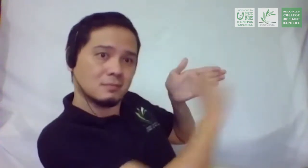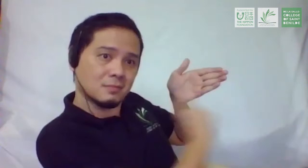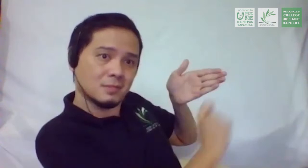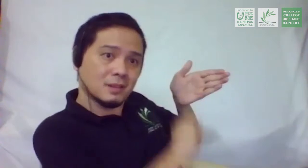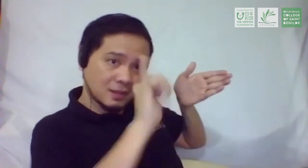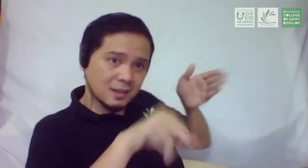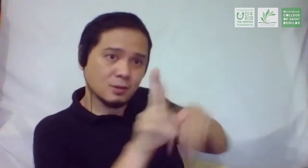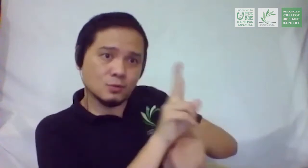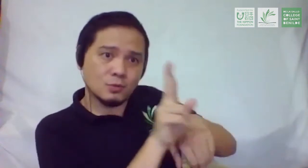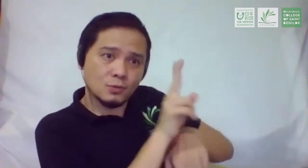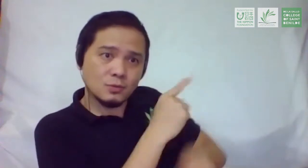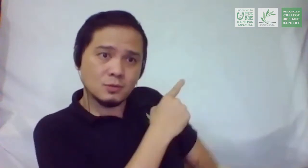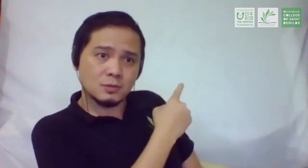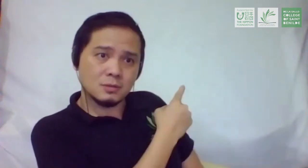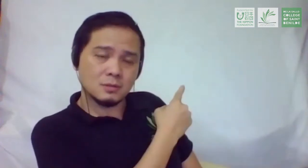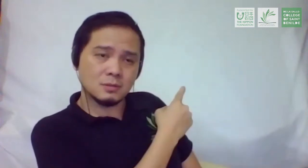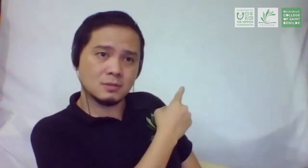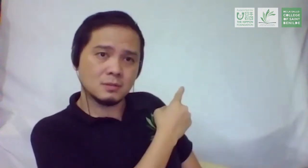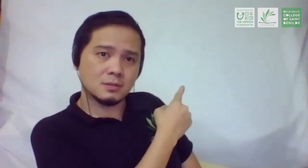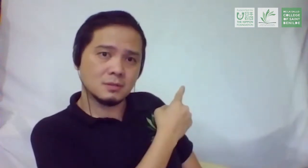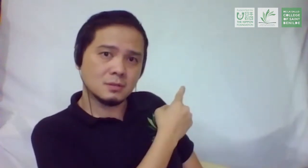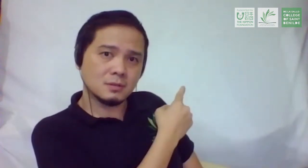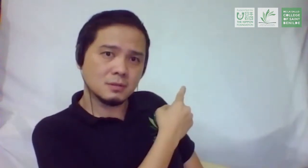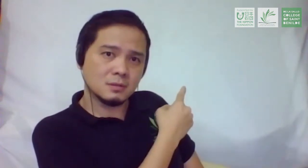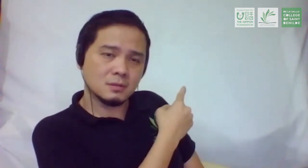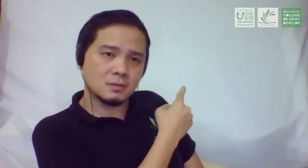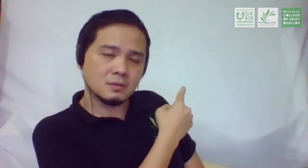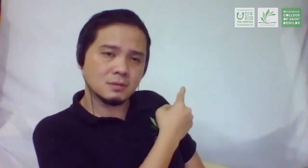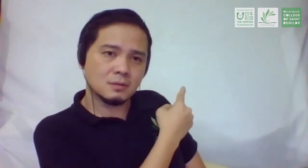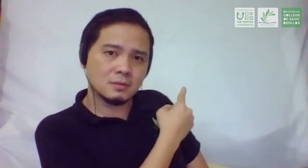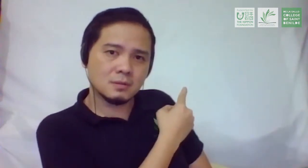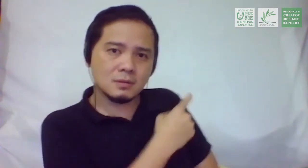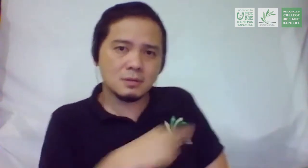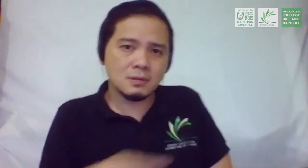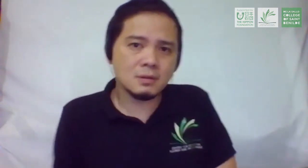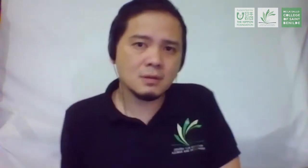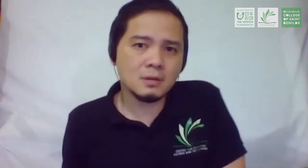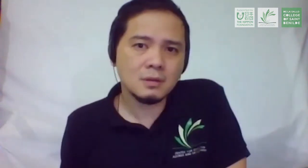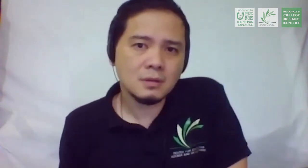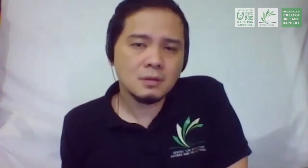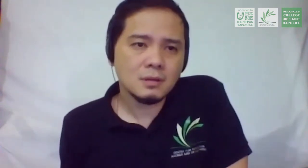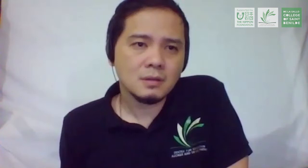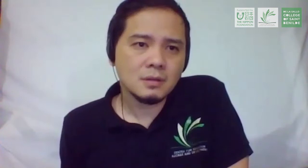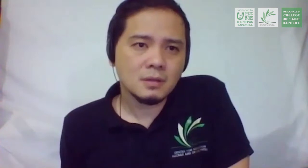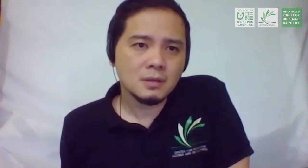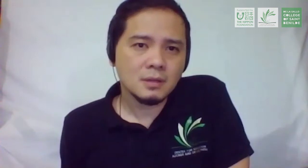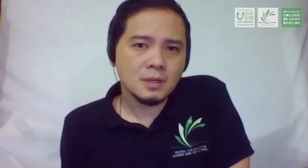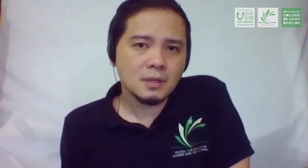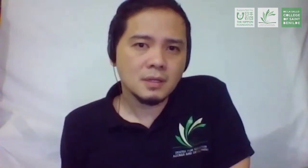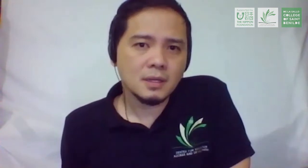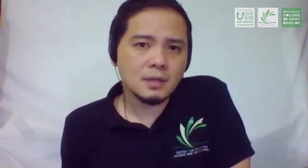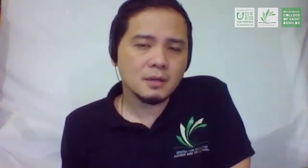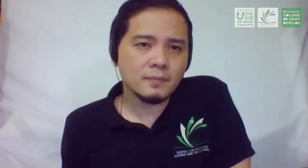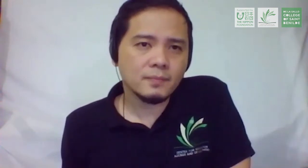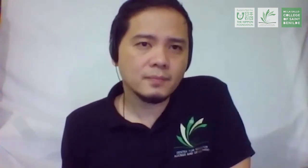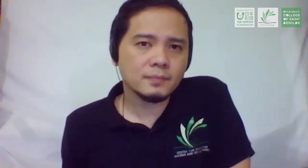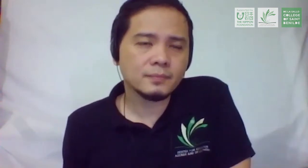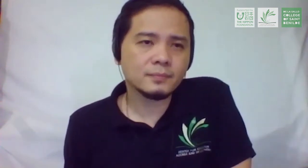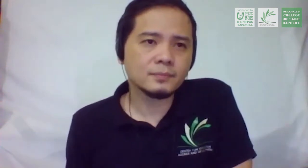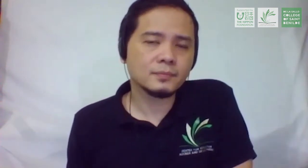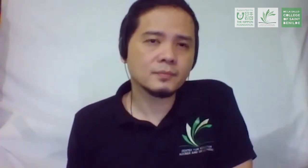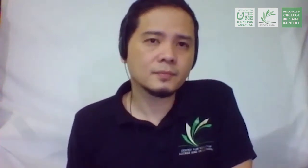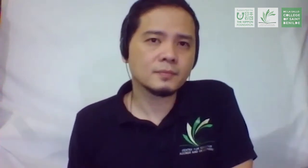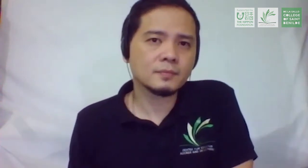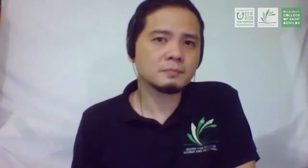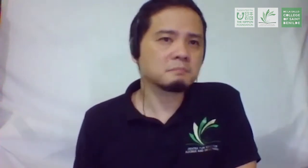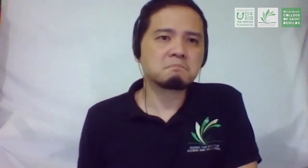It's just Ray is saying maybe just introduce yourself, Yeah, you don't need